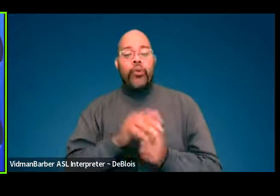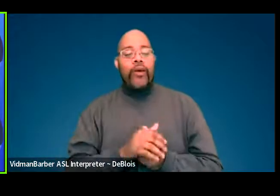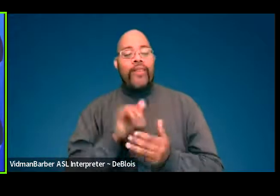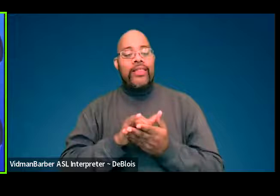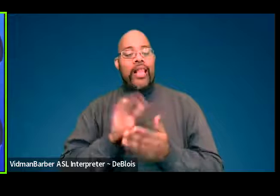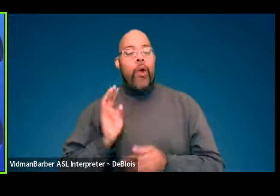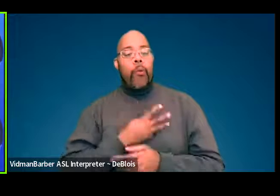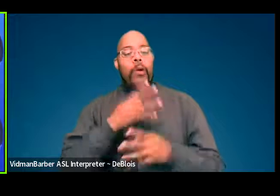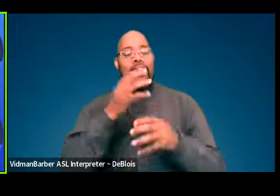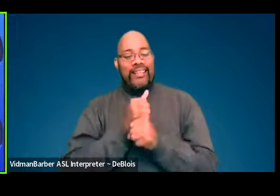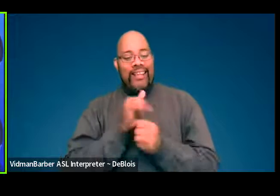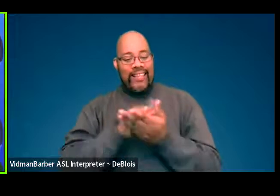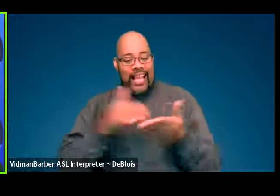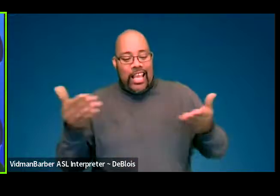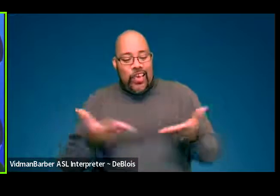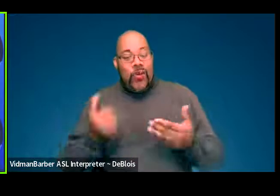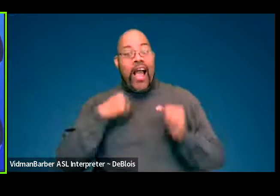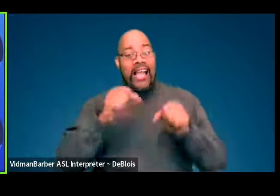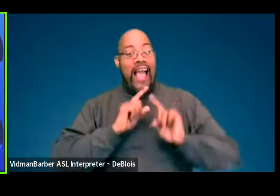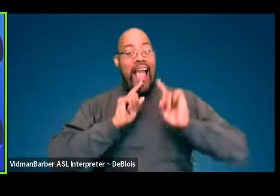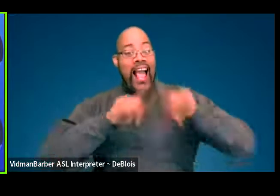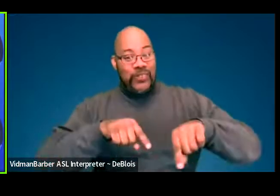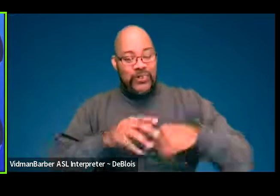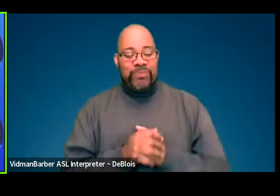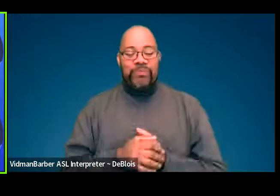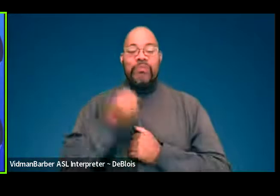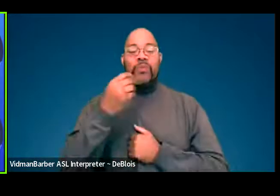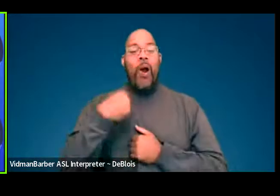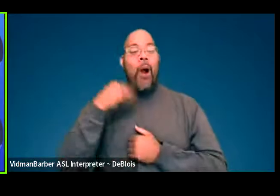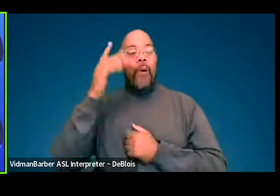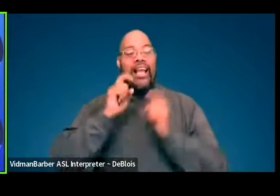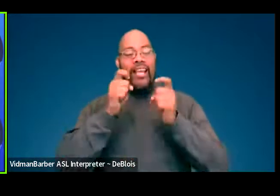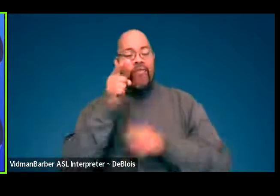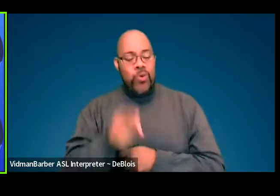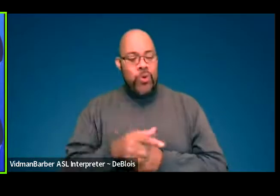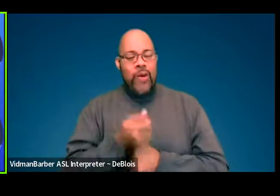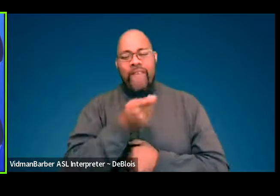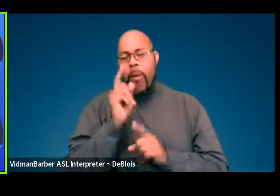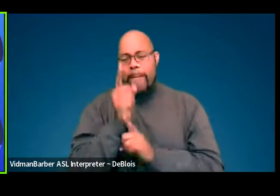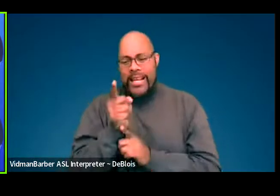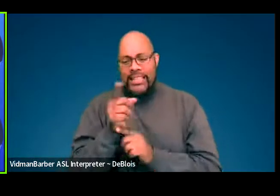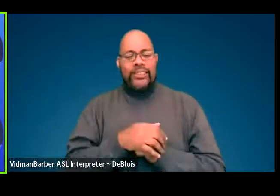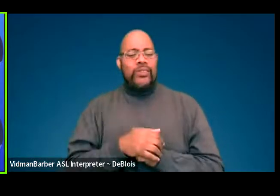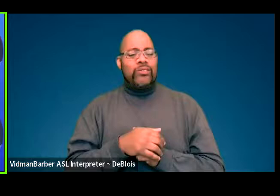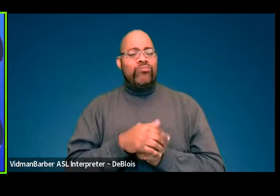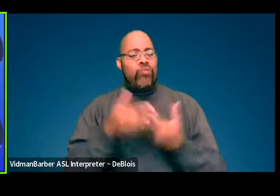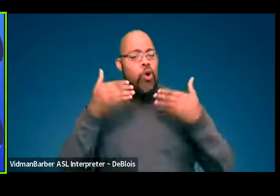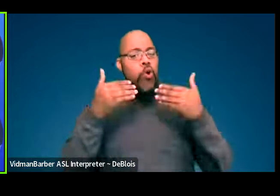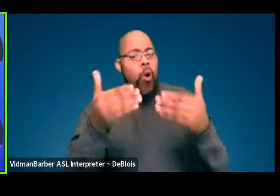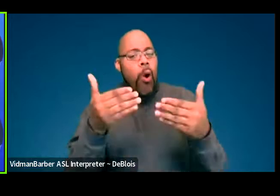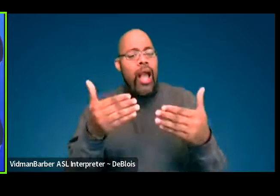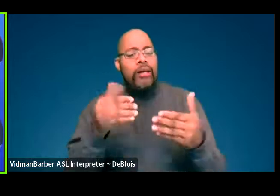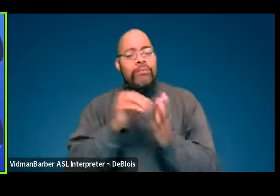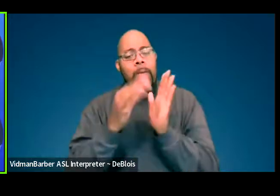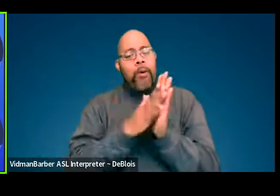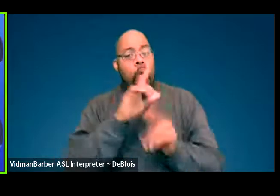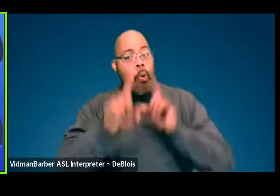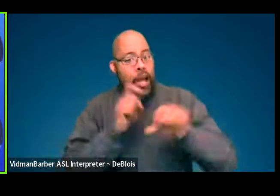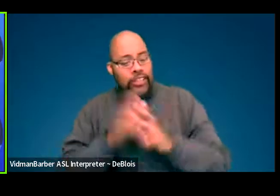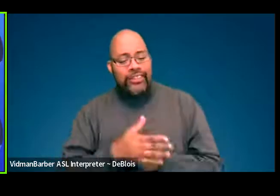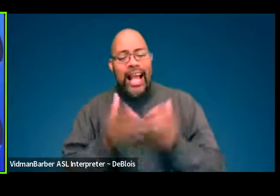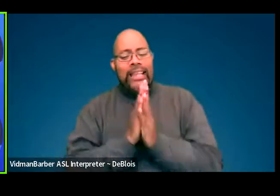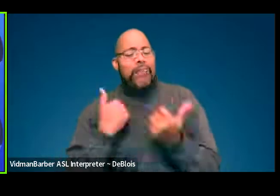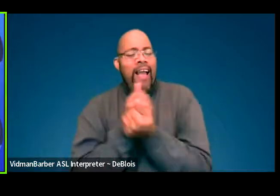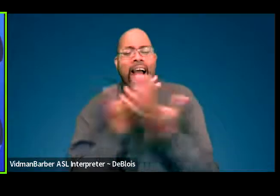that we get them here so I can answer them. So I will give you all a few minutes to go ahead and put your questions in, ask